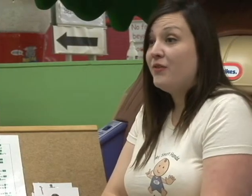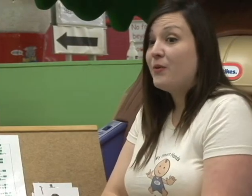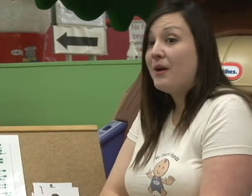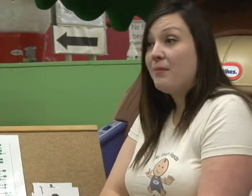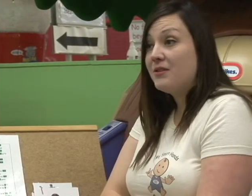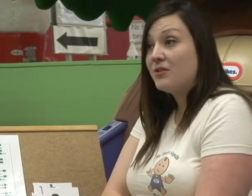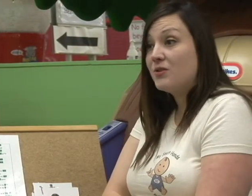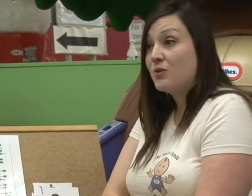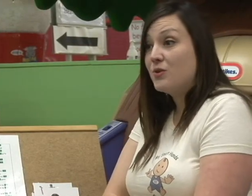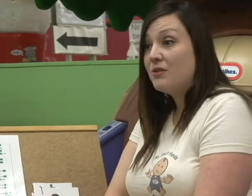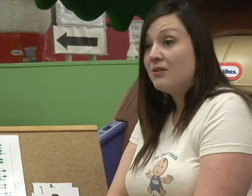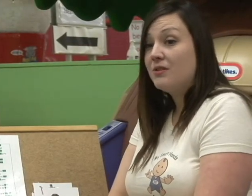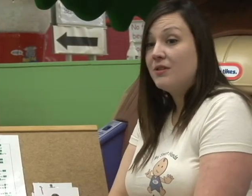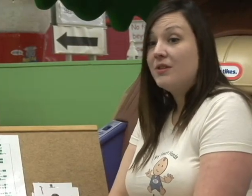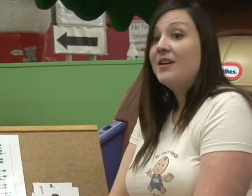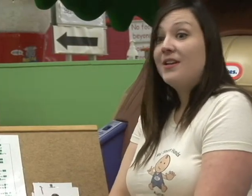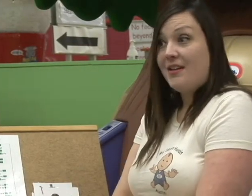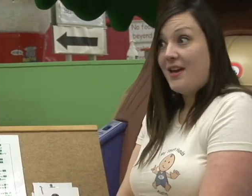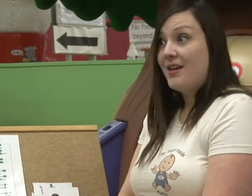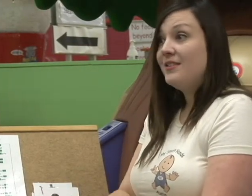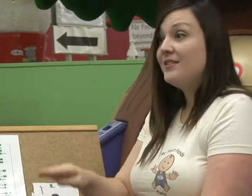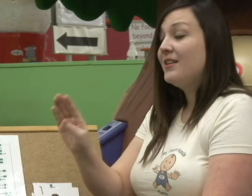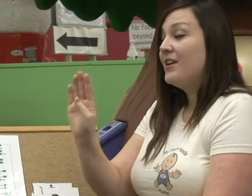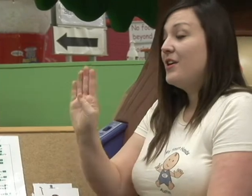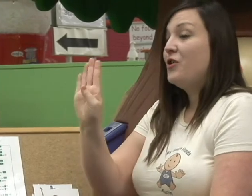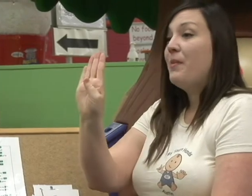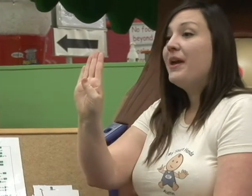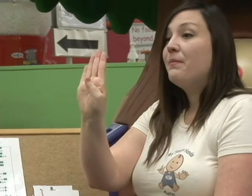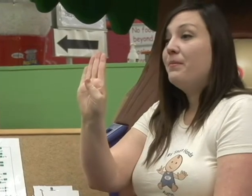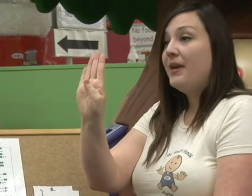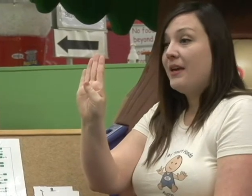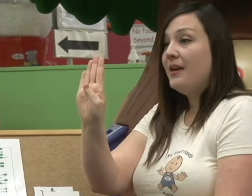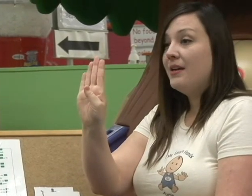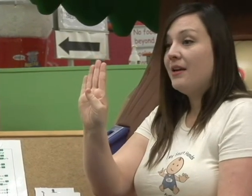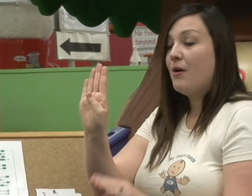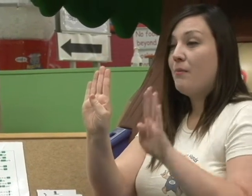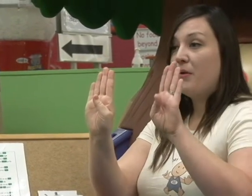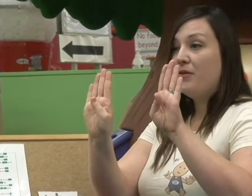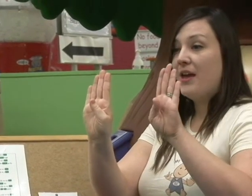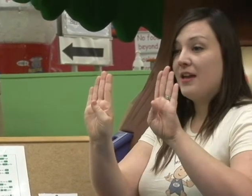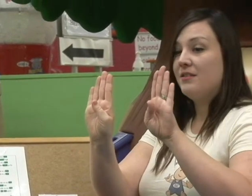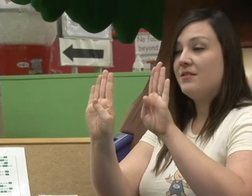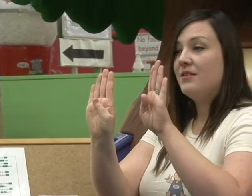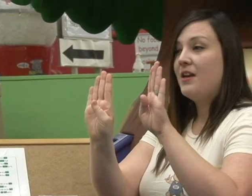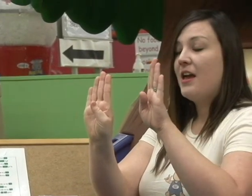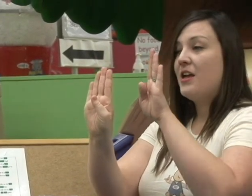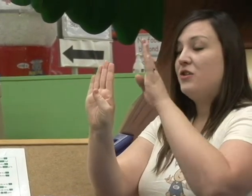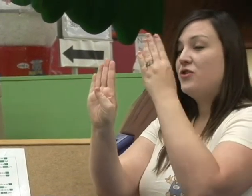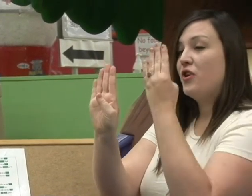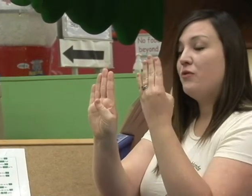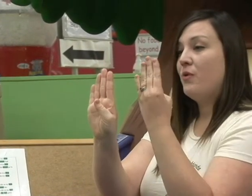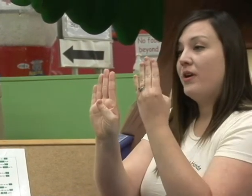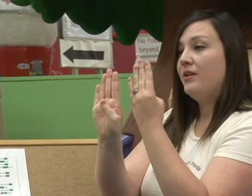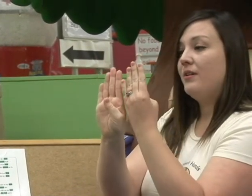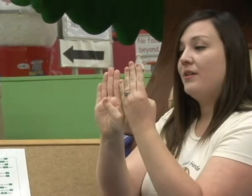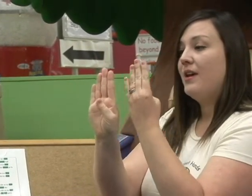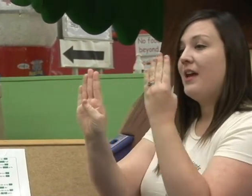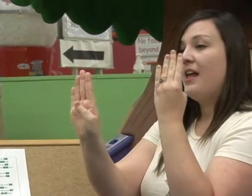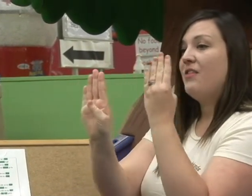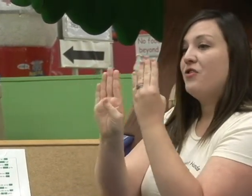of you ride a bus to school? Yes. You make a B on both hands, and you turn one, and then you